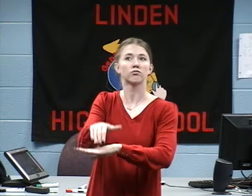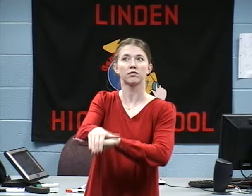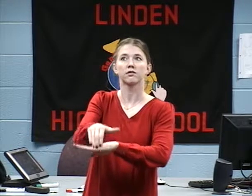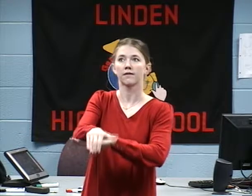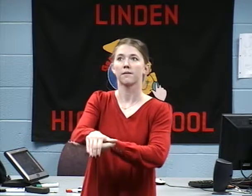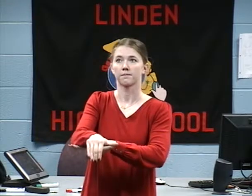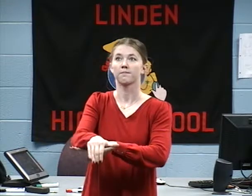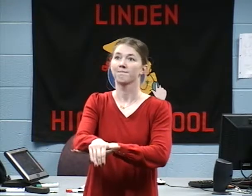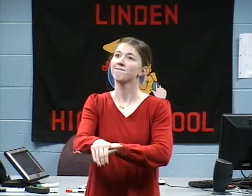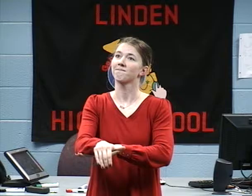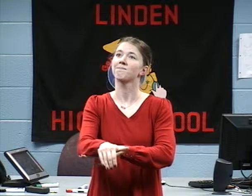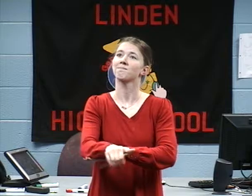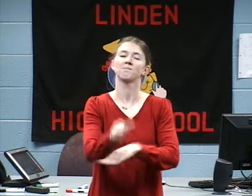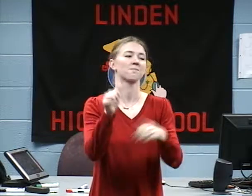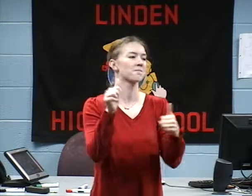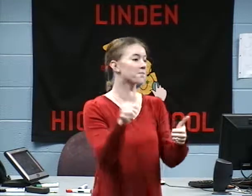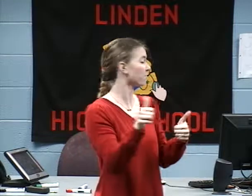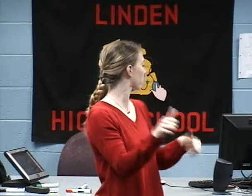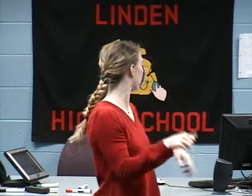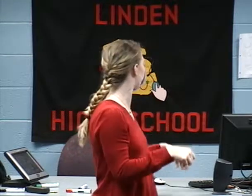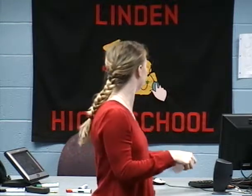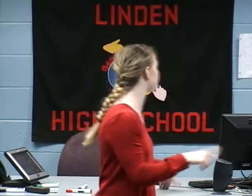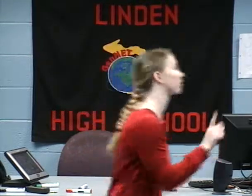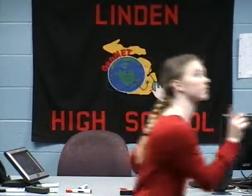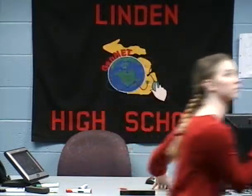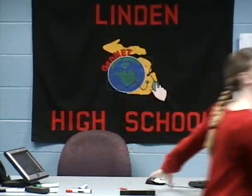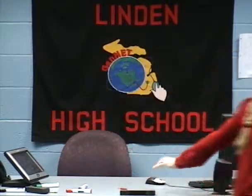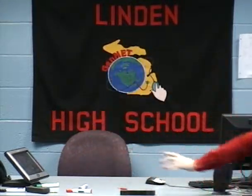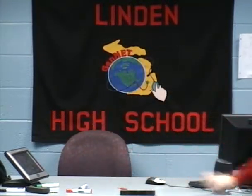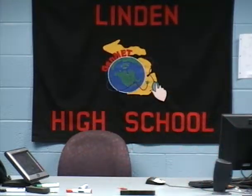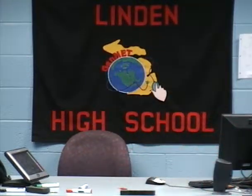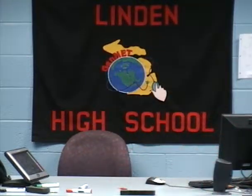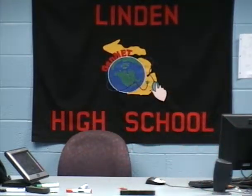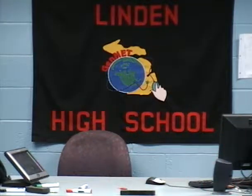I won't actually. Didn't know what to call it.